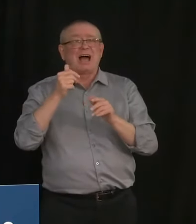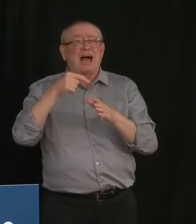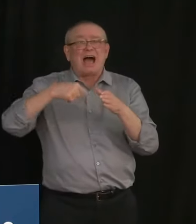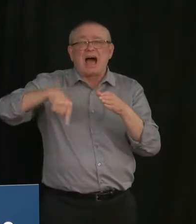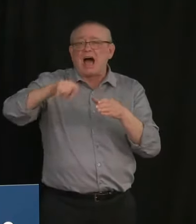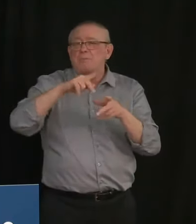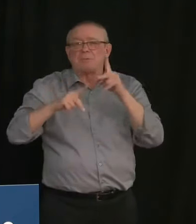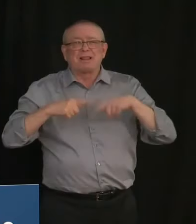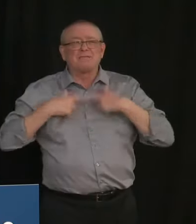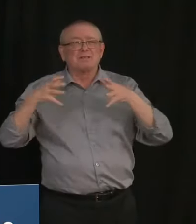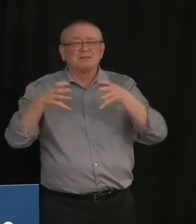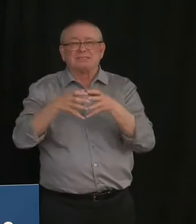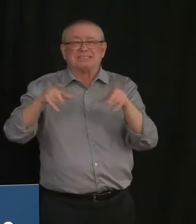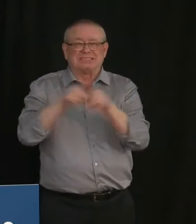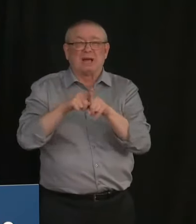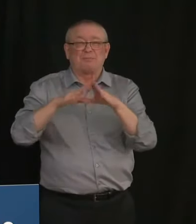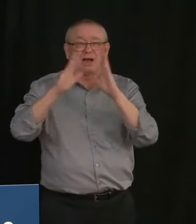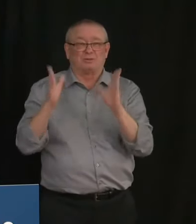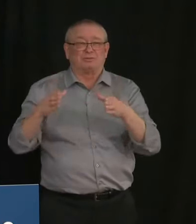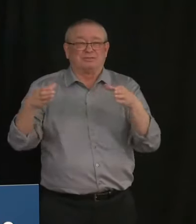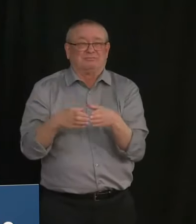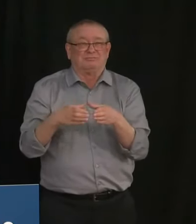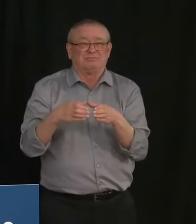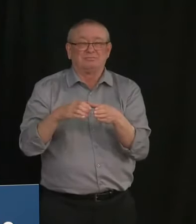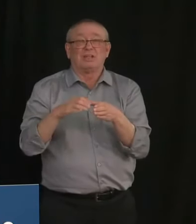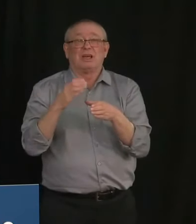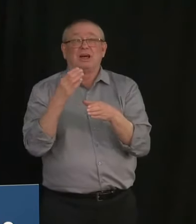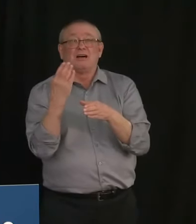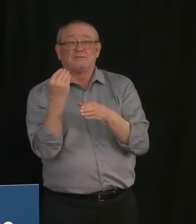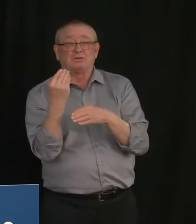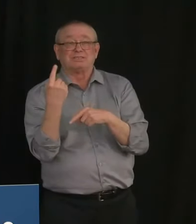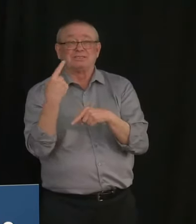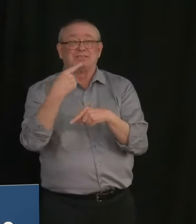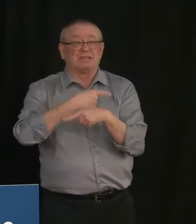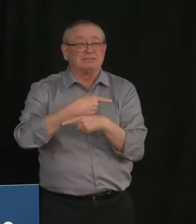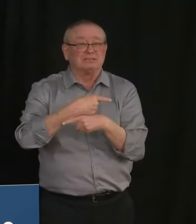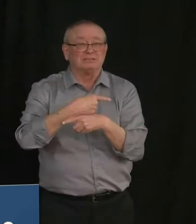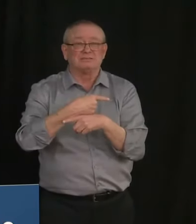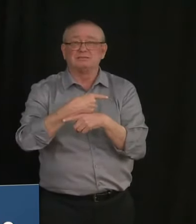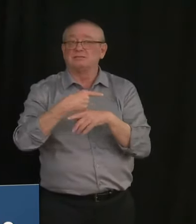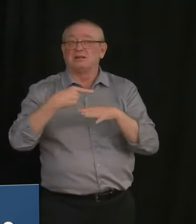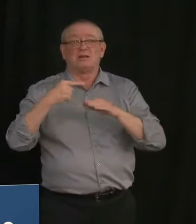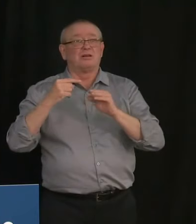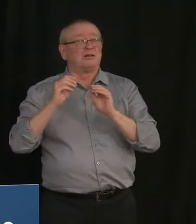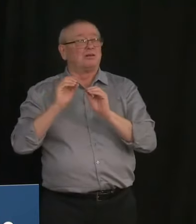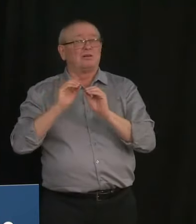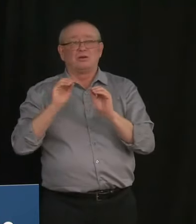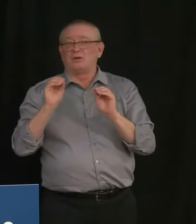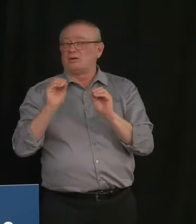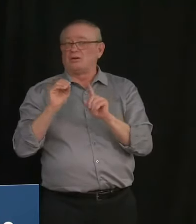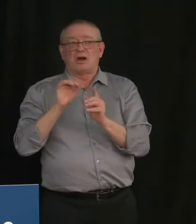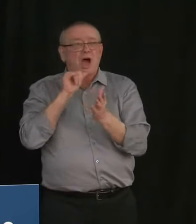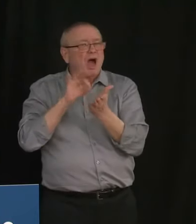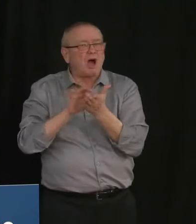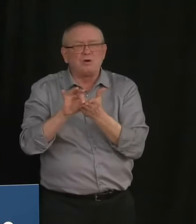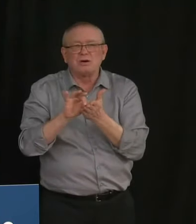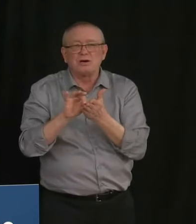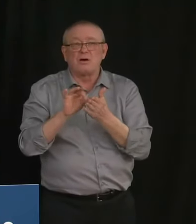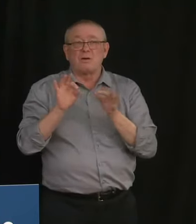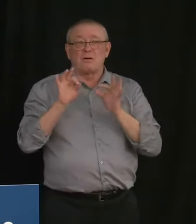that household. That means that a 14-day quarantine for anyone in the household starts on the last